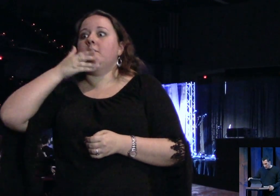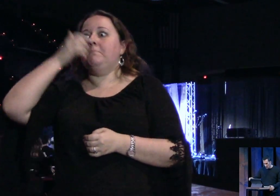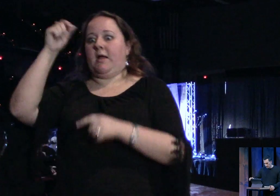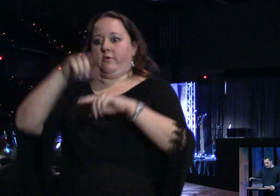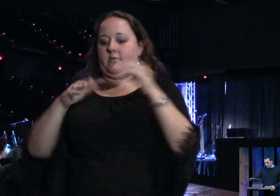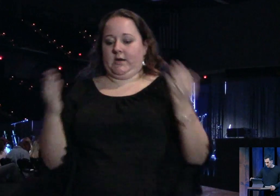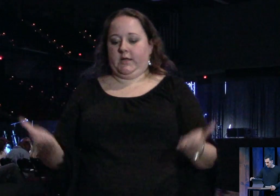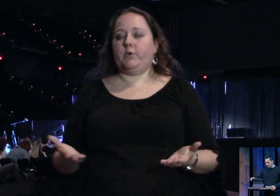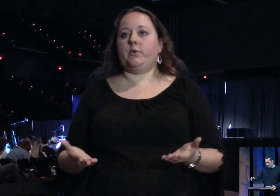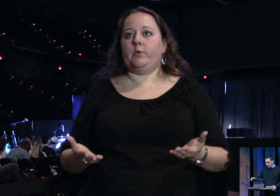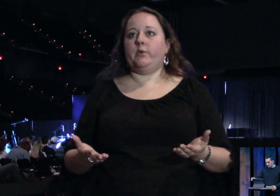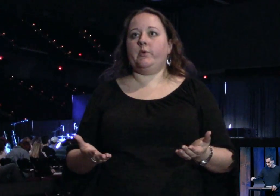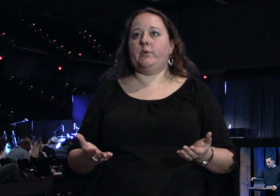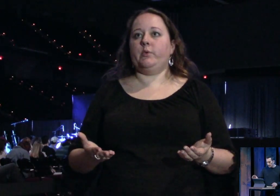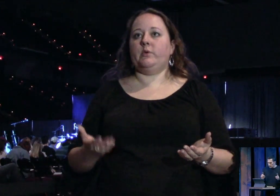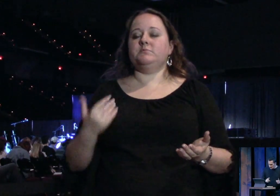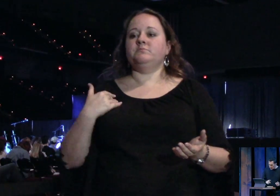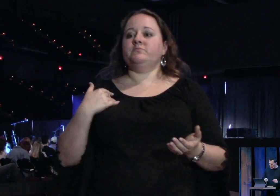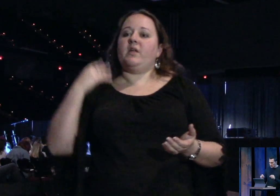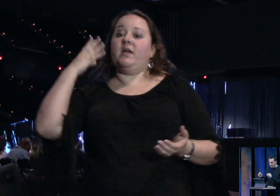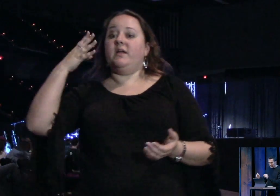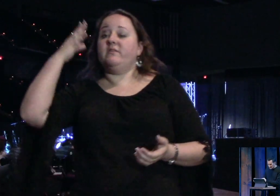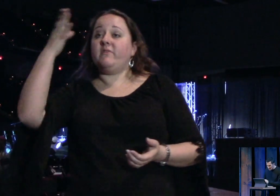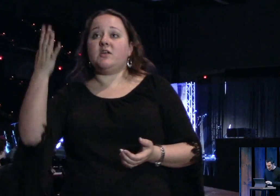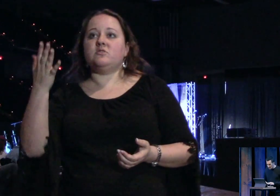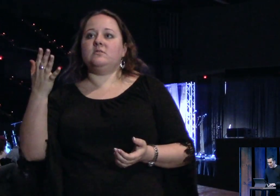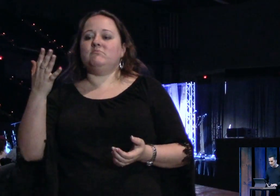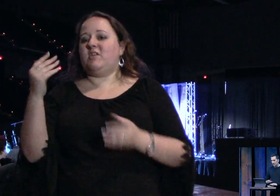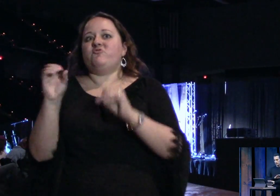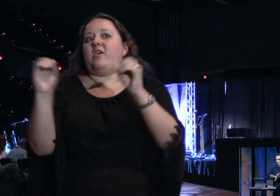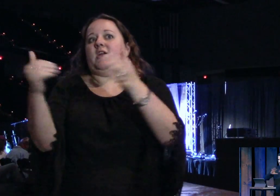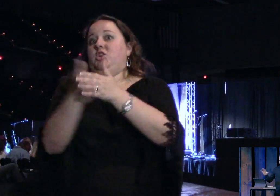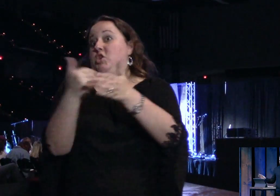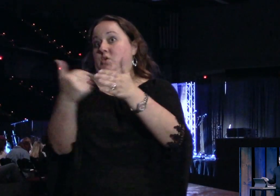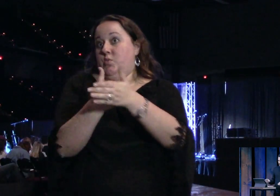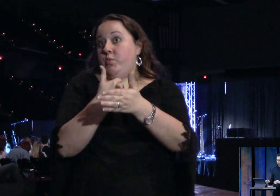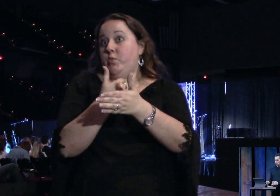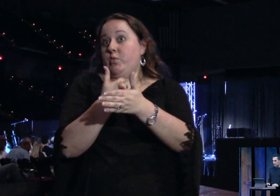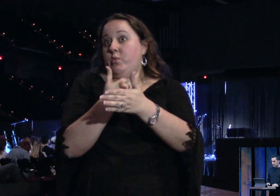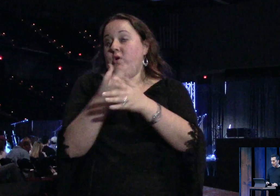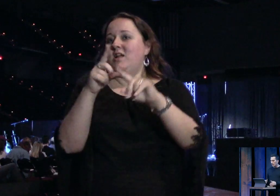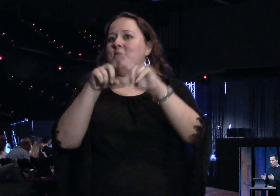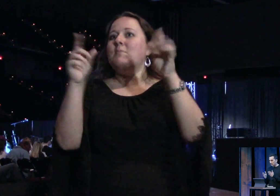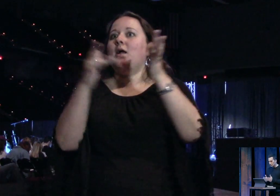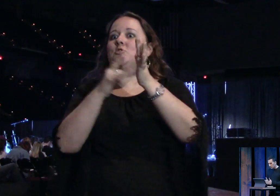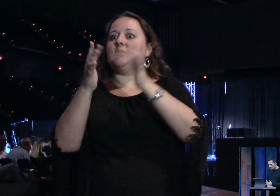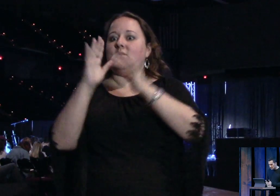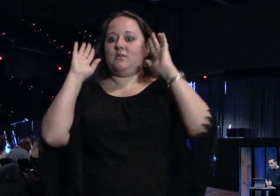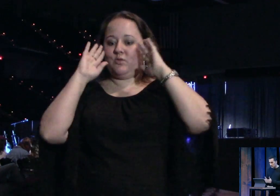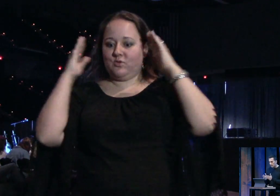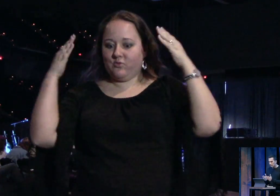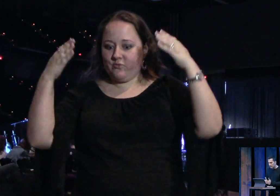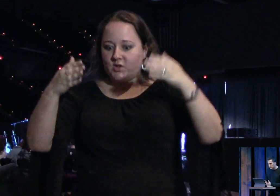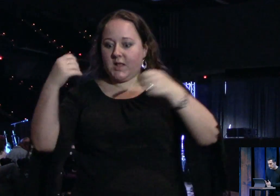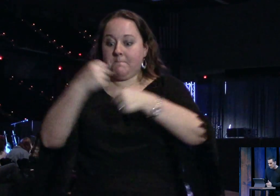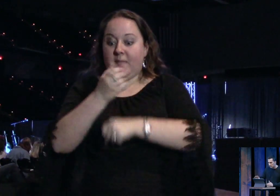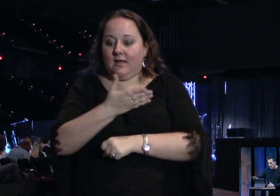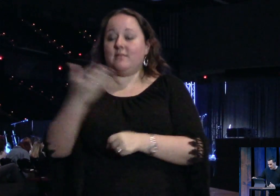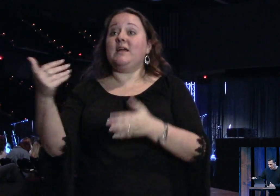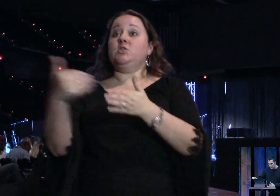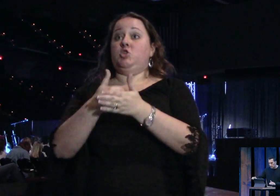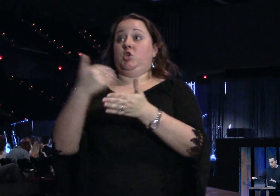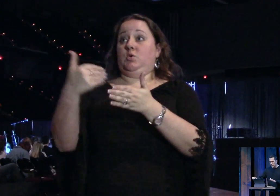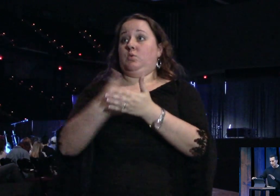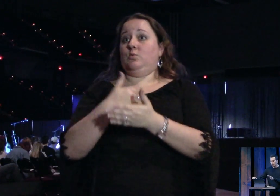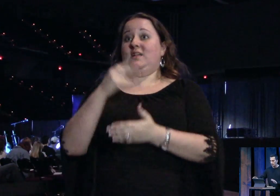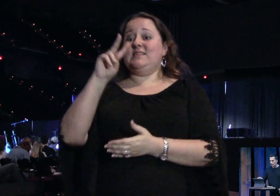According to Solomon, innovation is anticlimactic. There's nothing new under the sun, but Jesus is in the business of